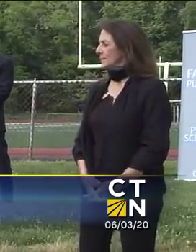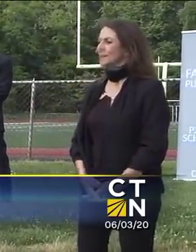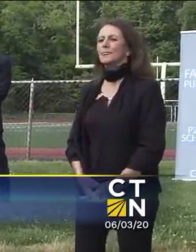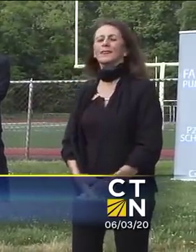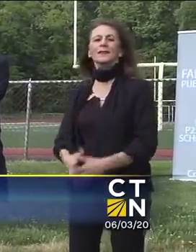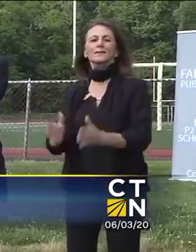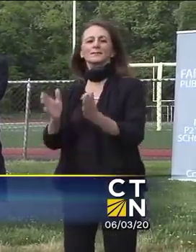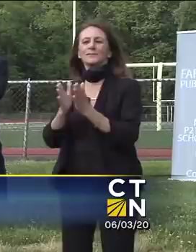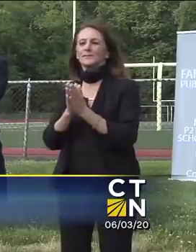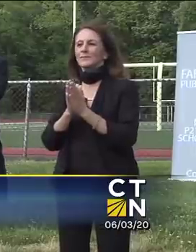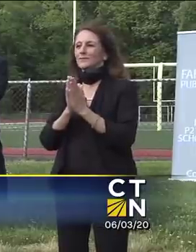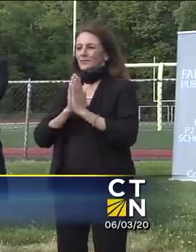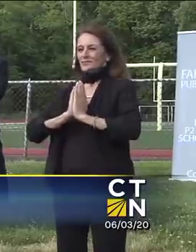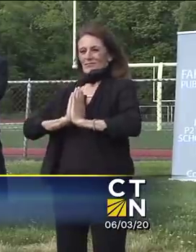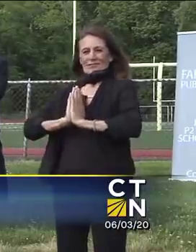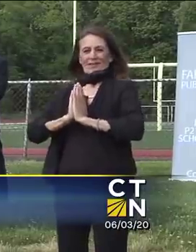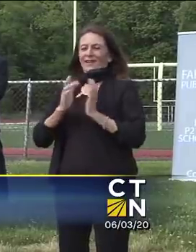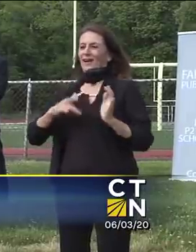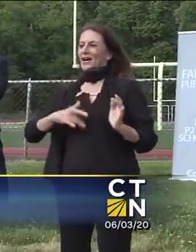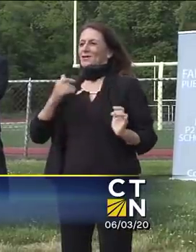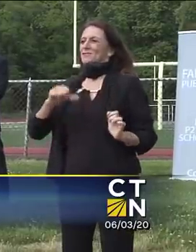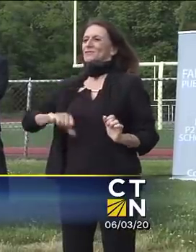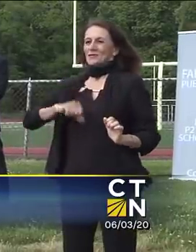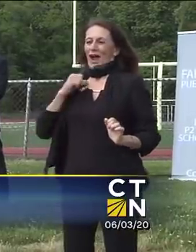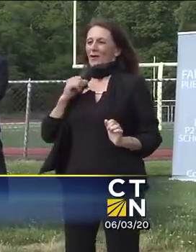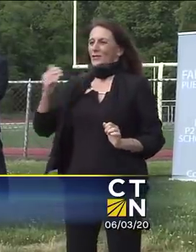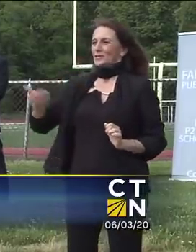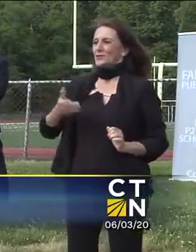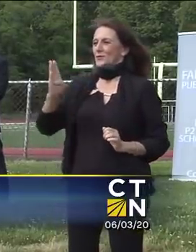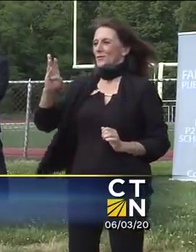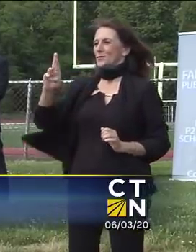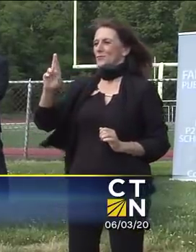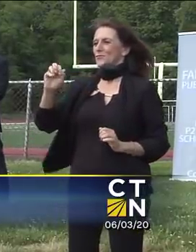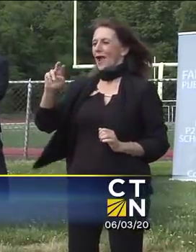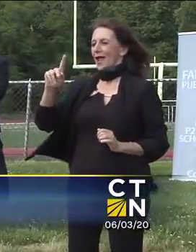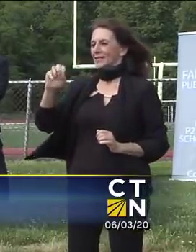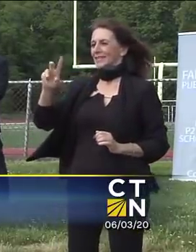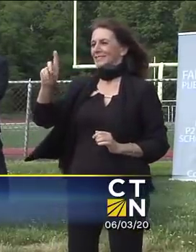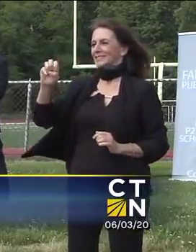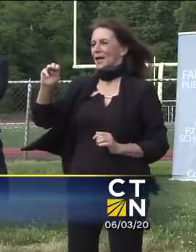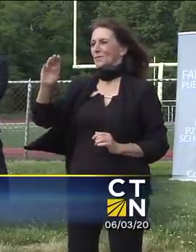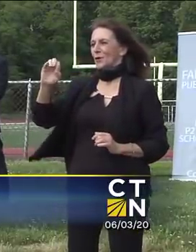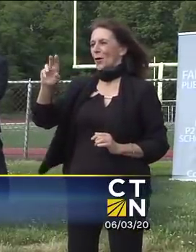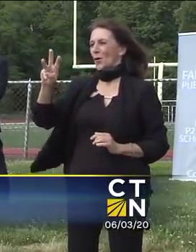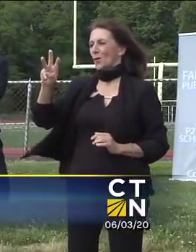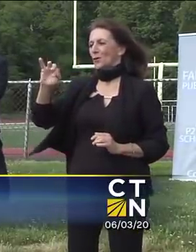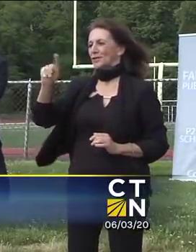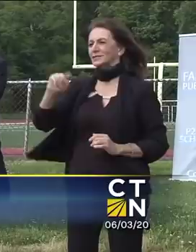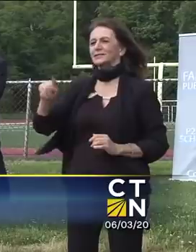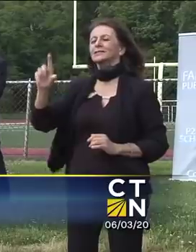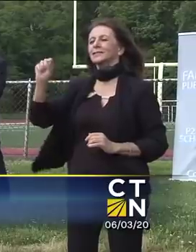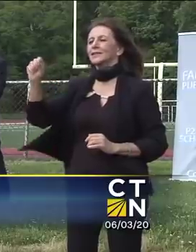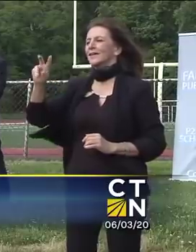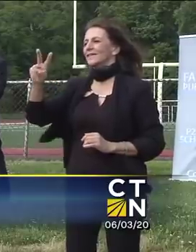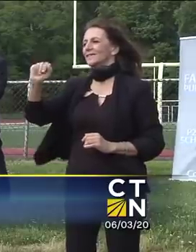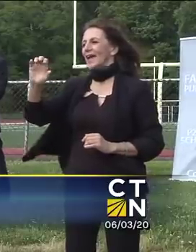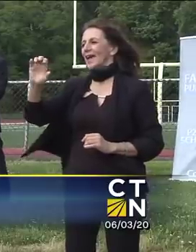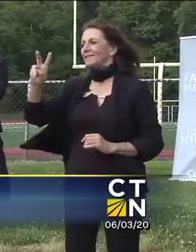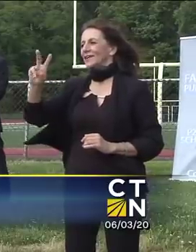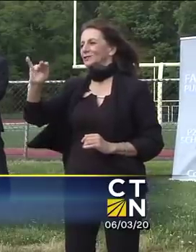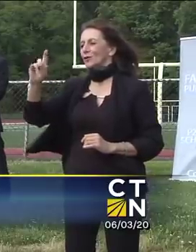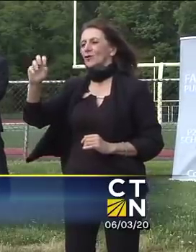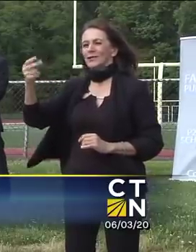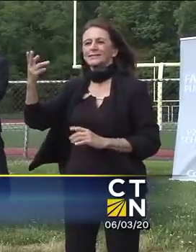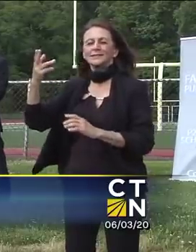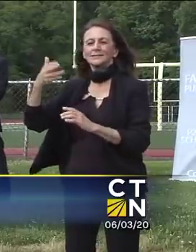So I'm just so proud to introduce Brandon Demkowitz. He's the class of 2020 valedictorian for Farmington High